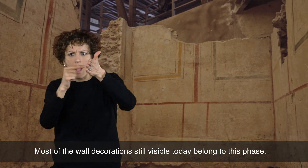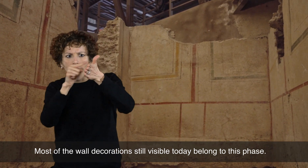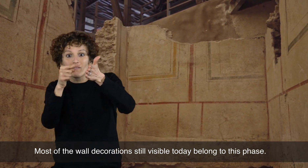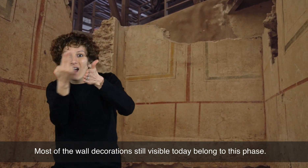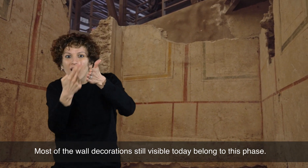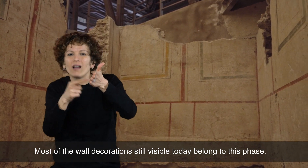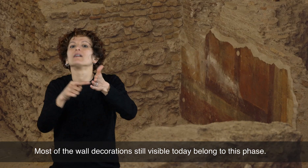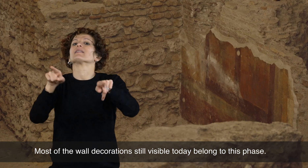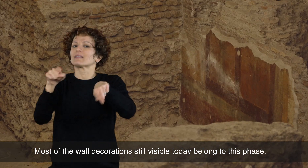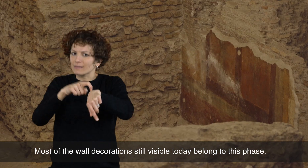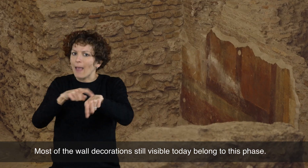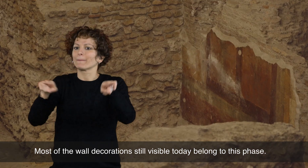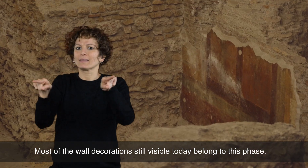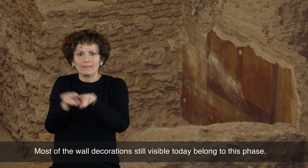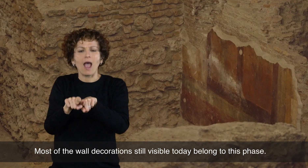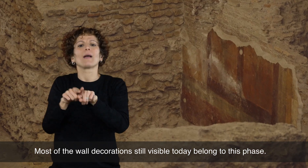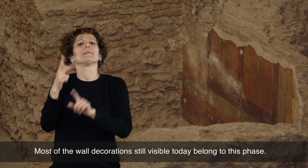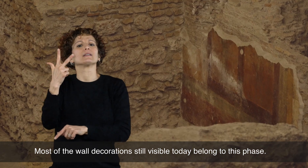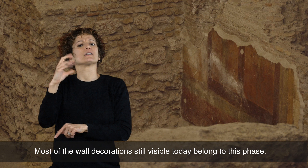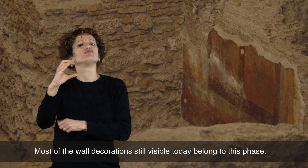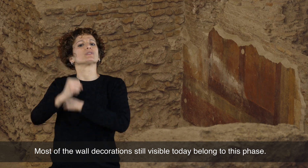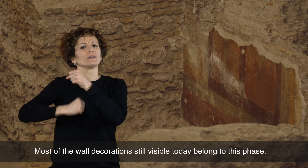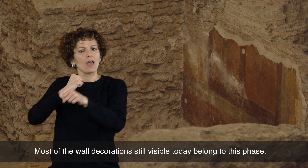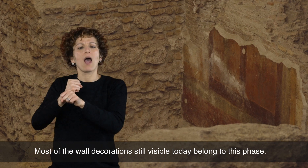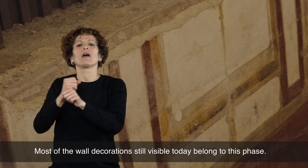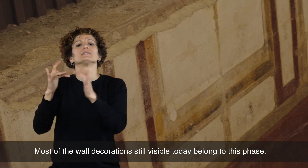Most of the wall decorations still visible today belong to this phase.